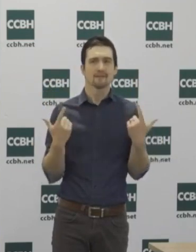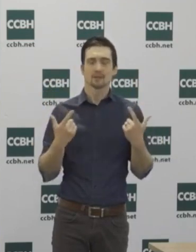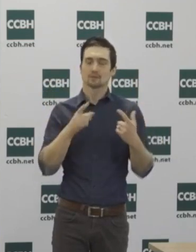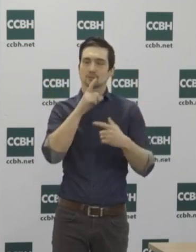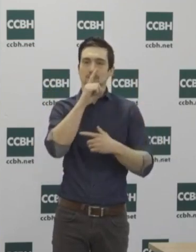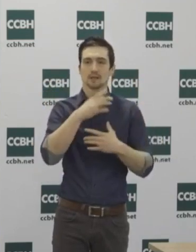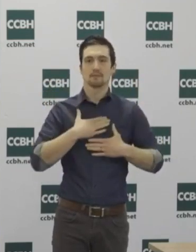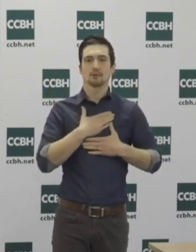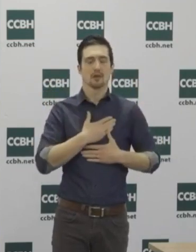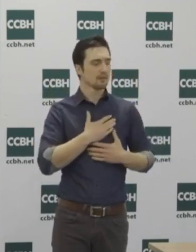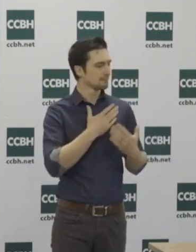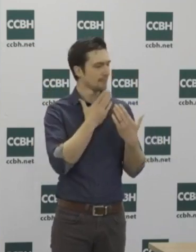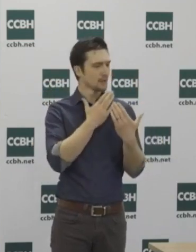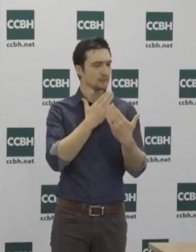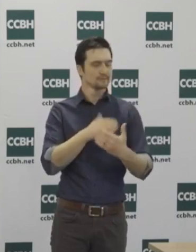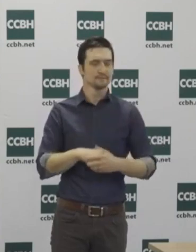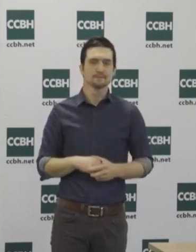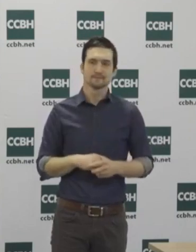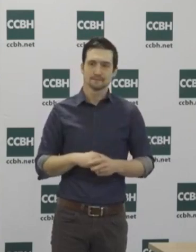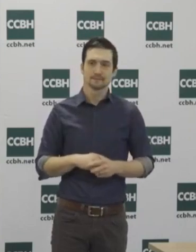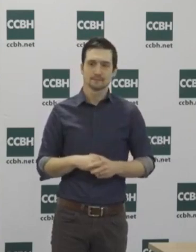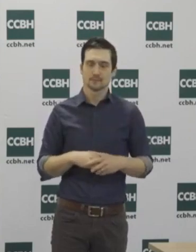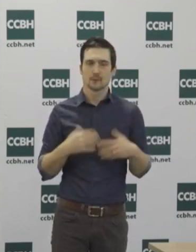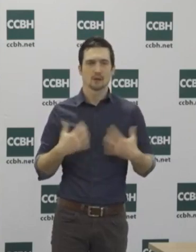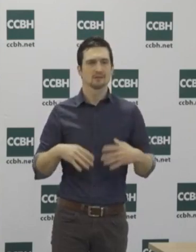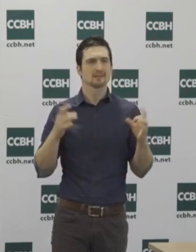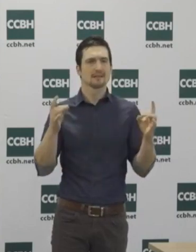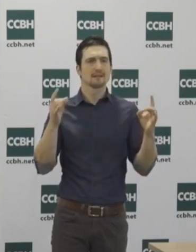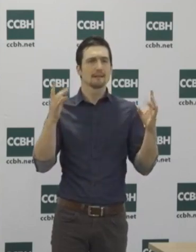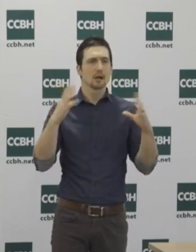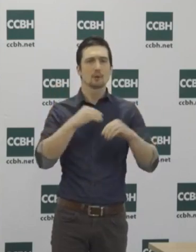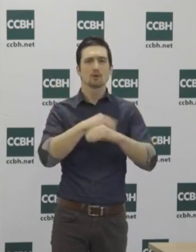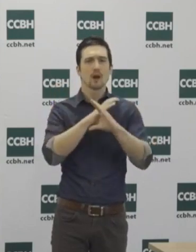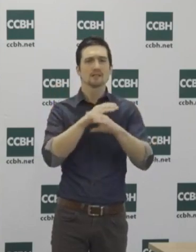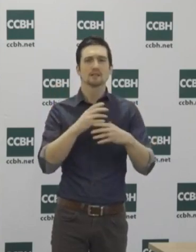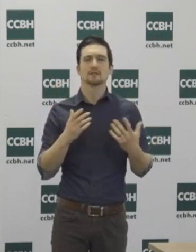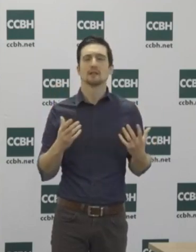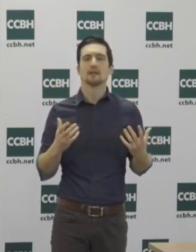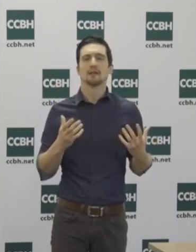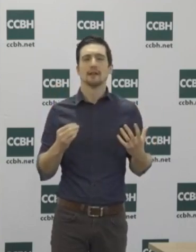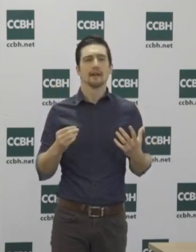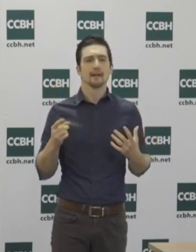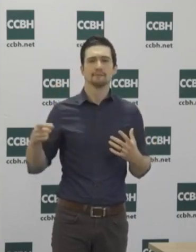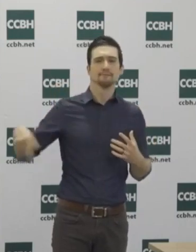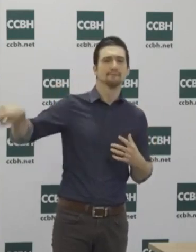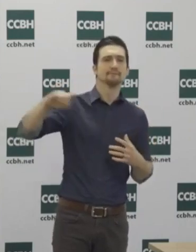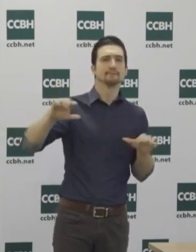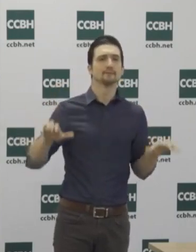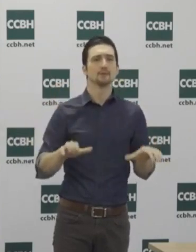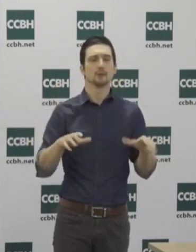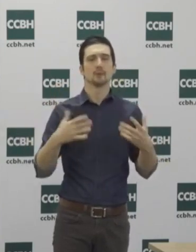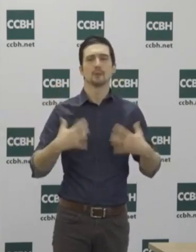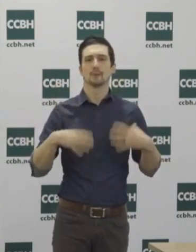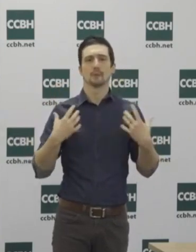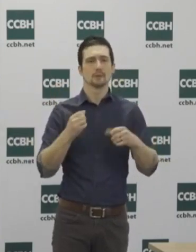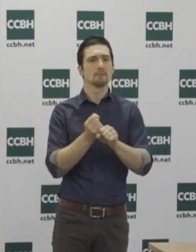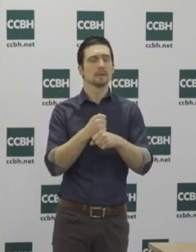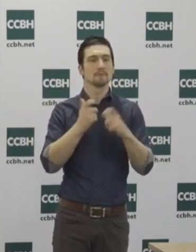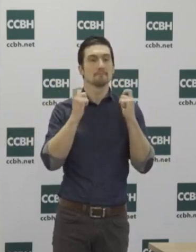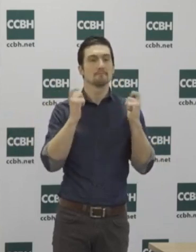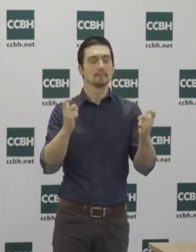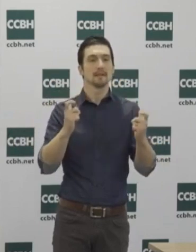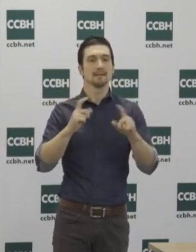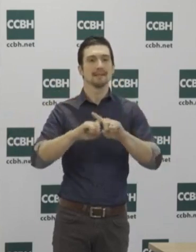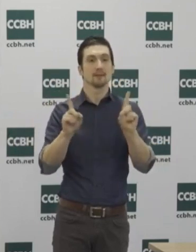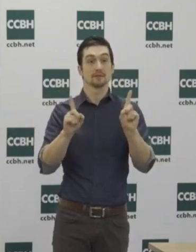appreciate that. I can't say it enough. This is a terrible crisis, and what they're doing is making a huge difference. I also want to